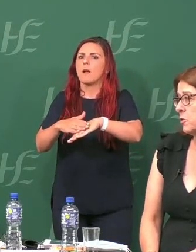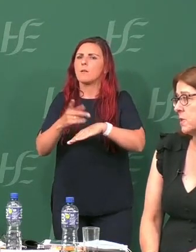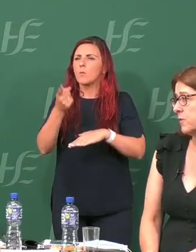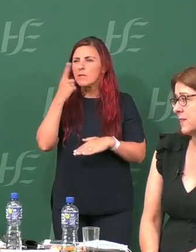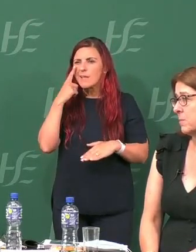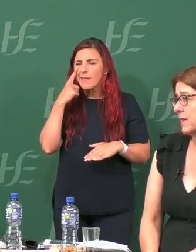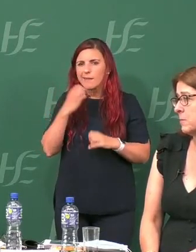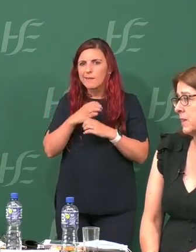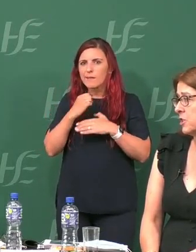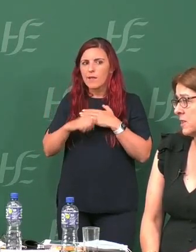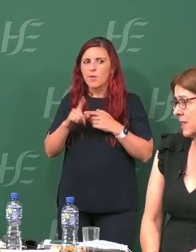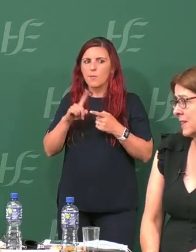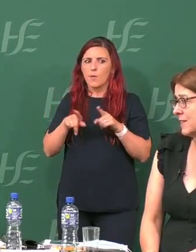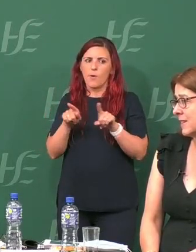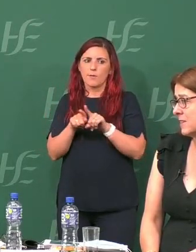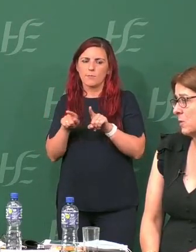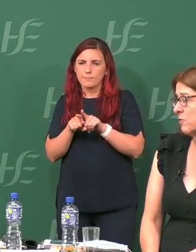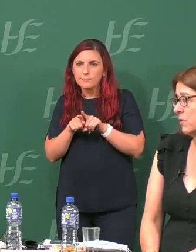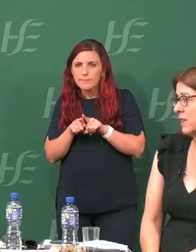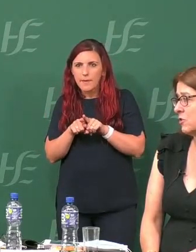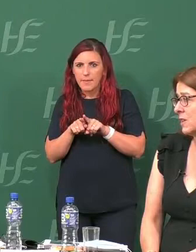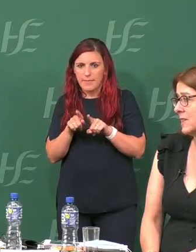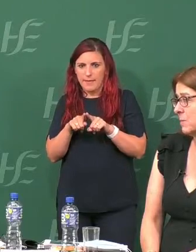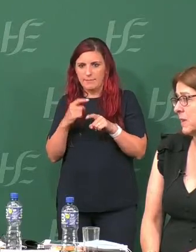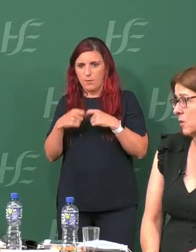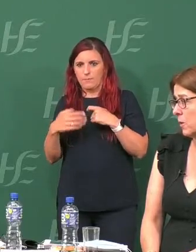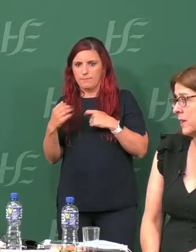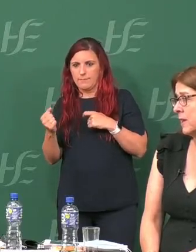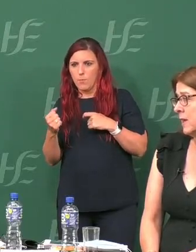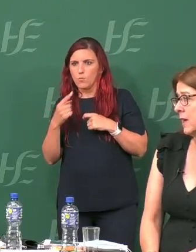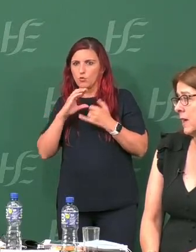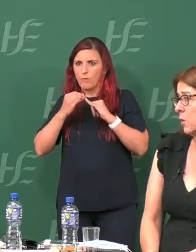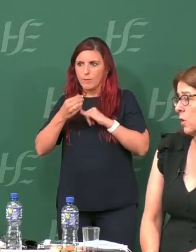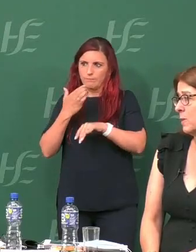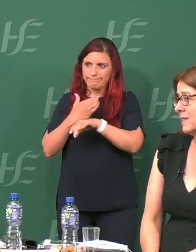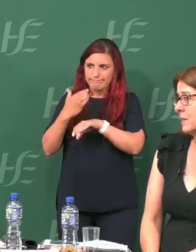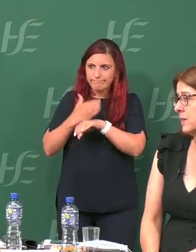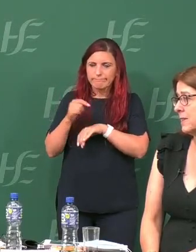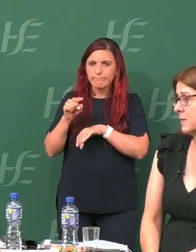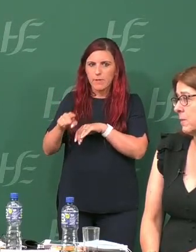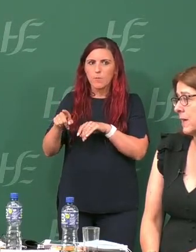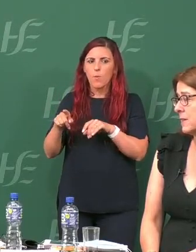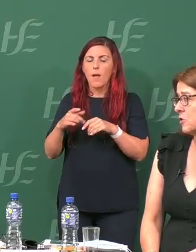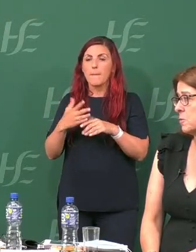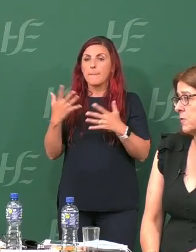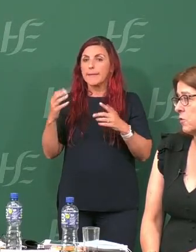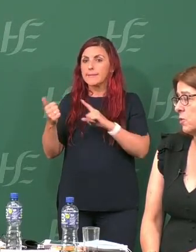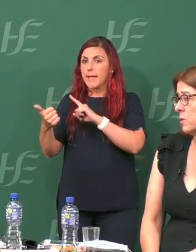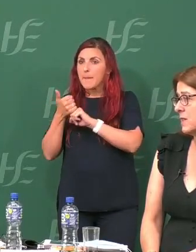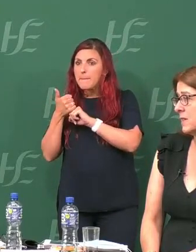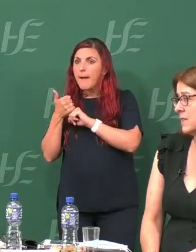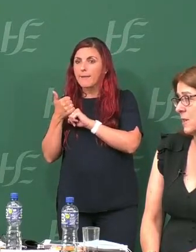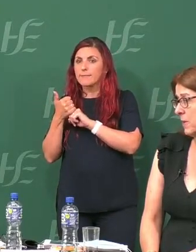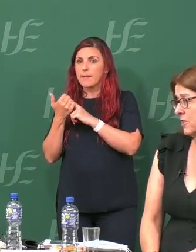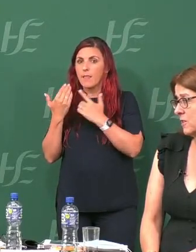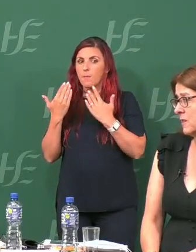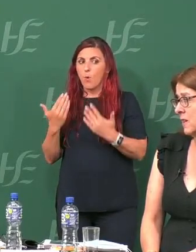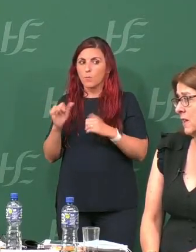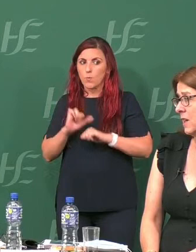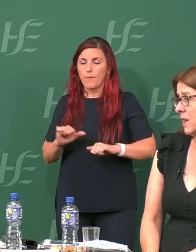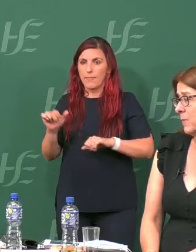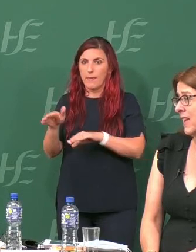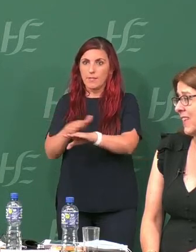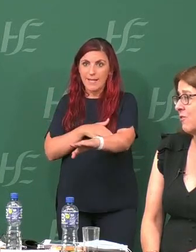data I put up. So, for example, that inpatient and day case data, we've really tried to keep that going. Where we see the biggest impact in terms of a growth in a waiting list is